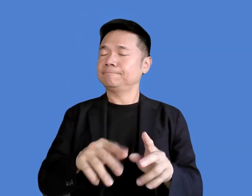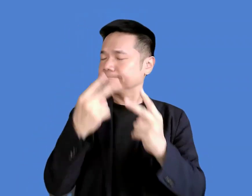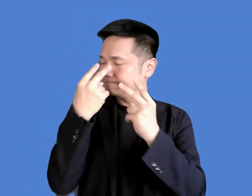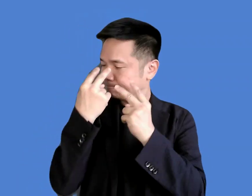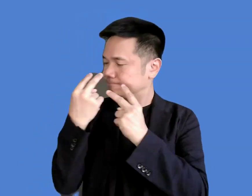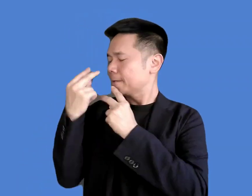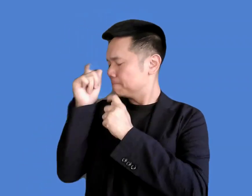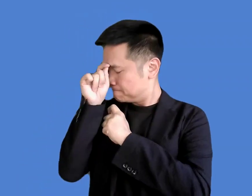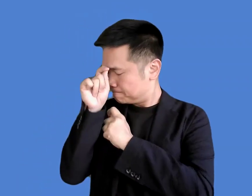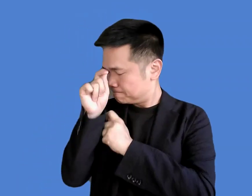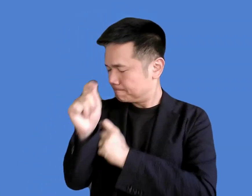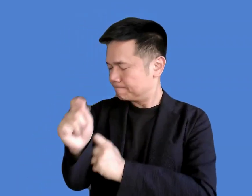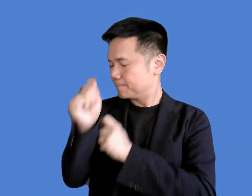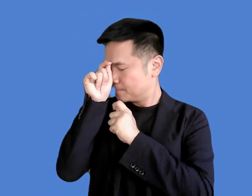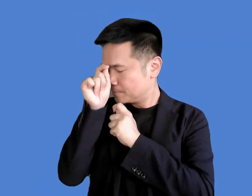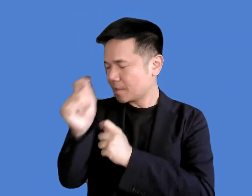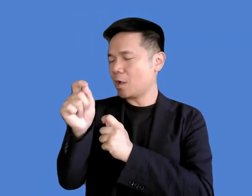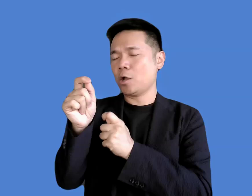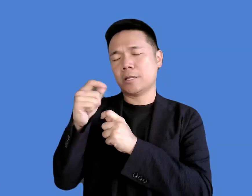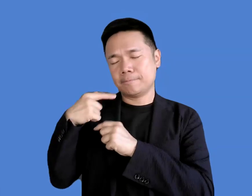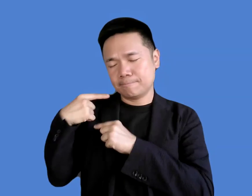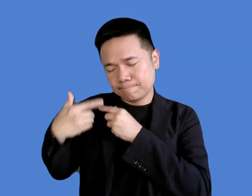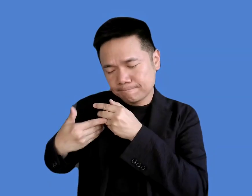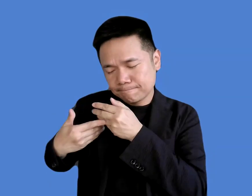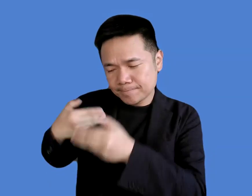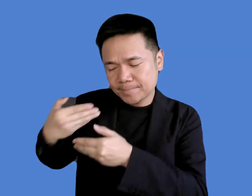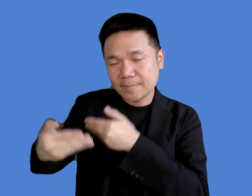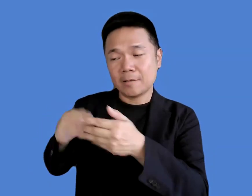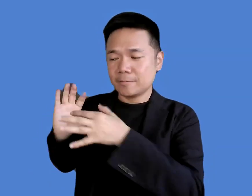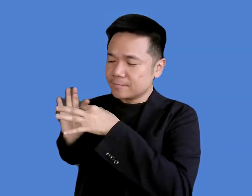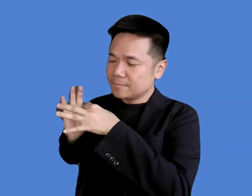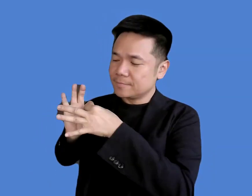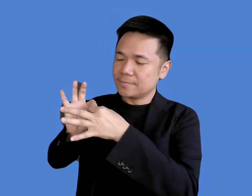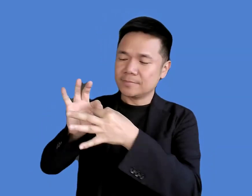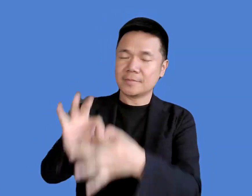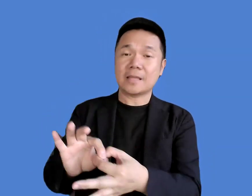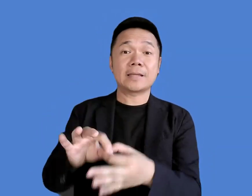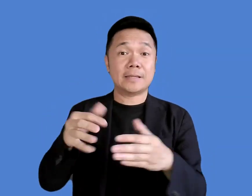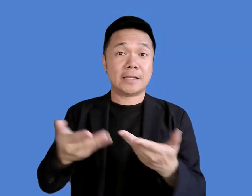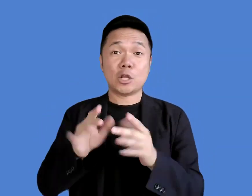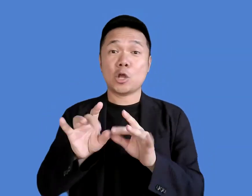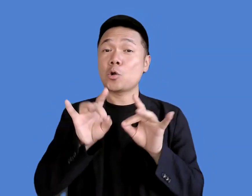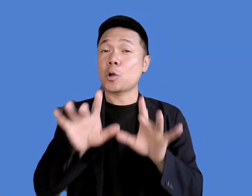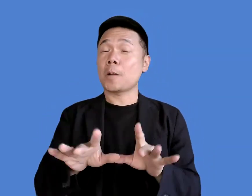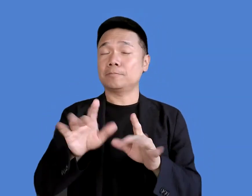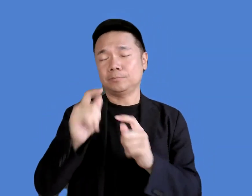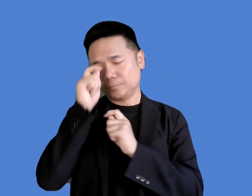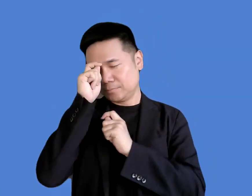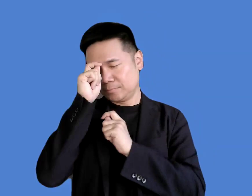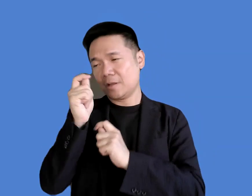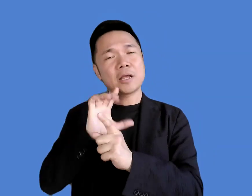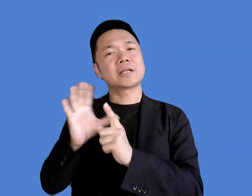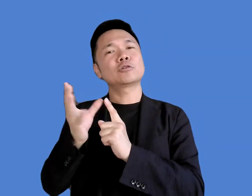of this region and respect their continuing connection to land and community, paying respects to their